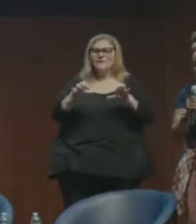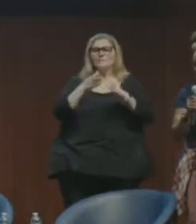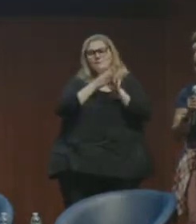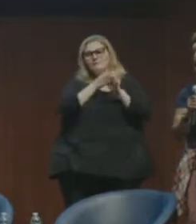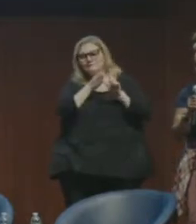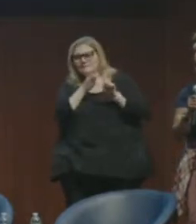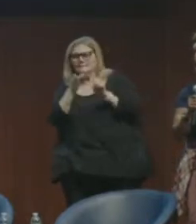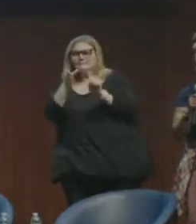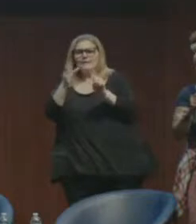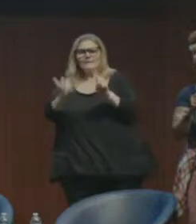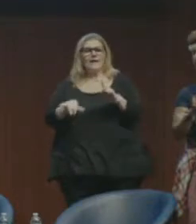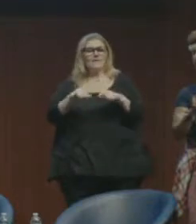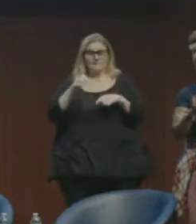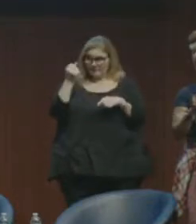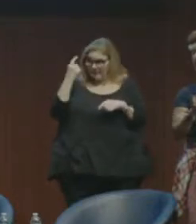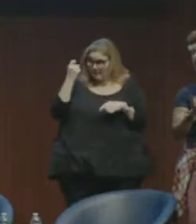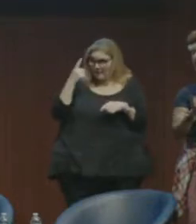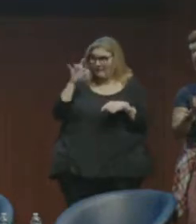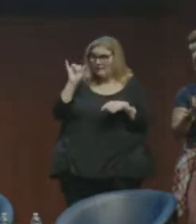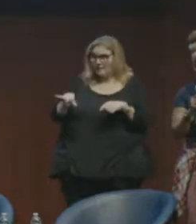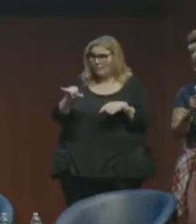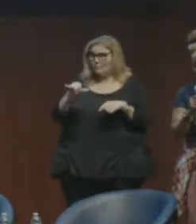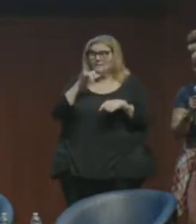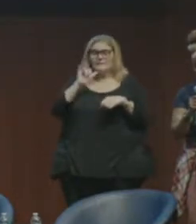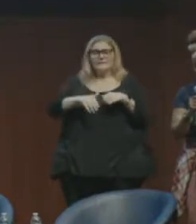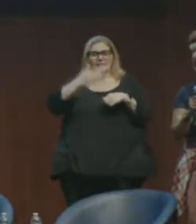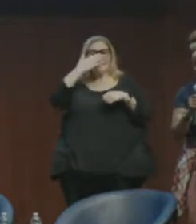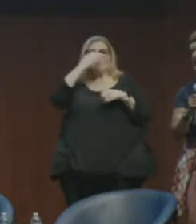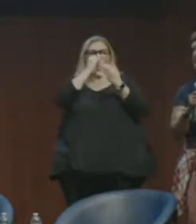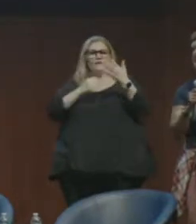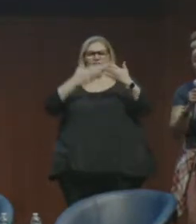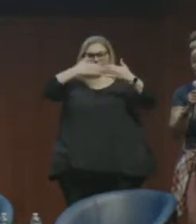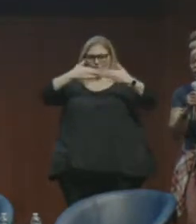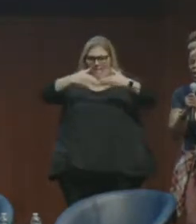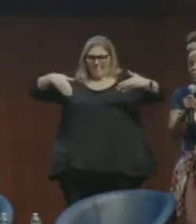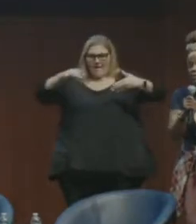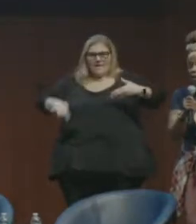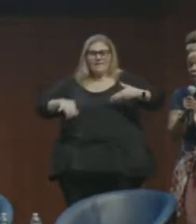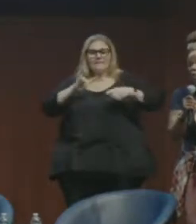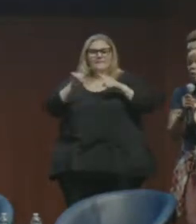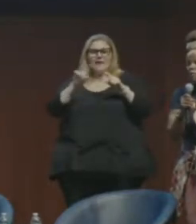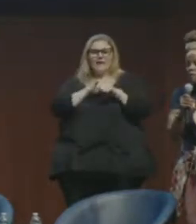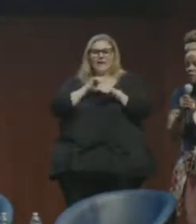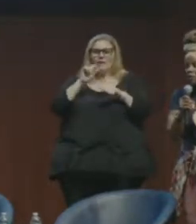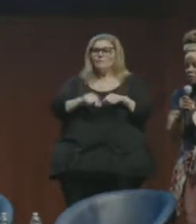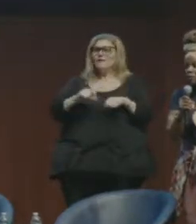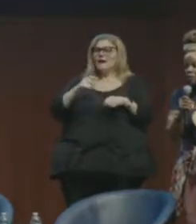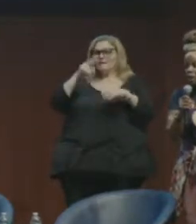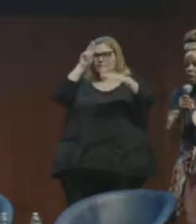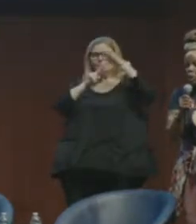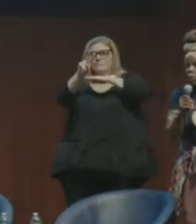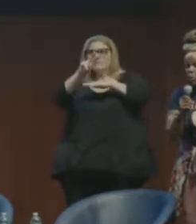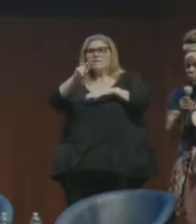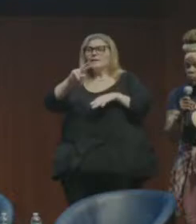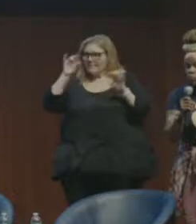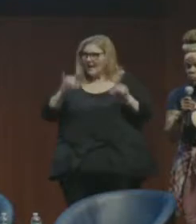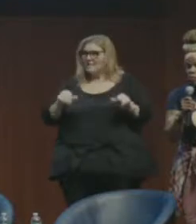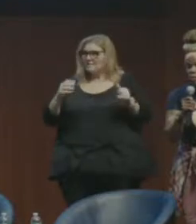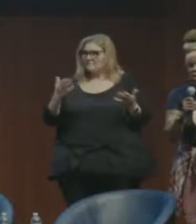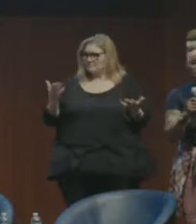segue. Yeah, we need the artists on the front line, right? We are the griots and the prophets.